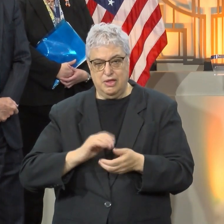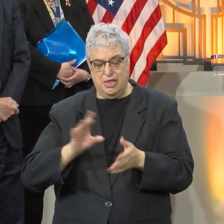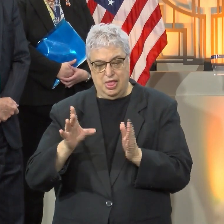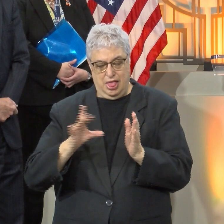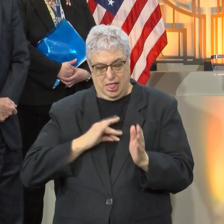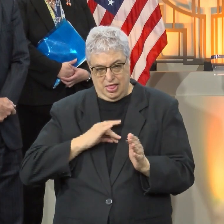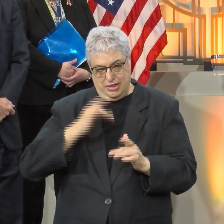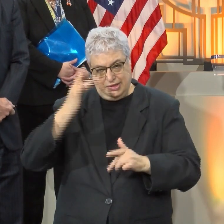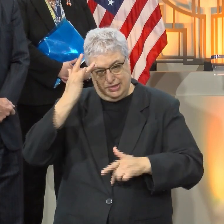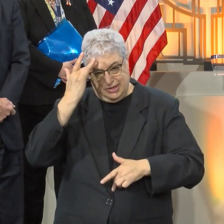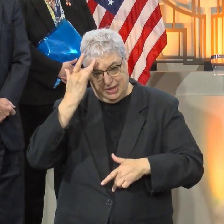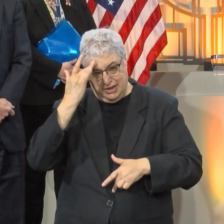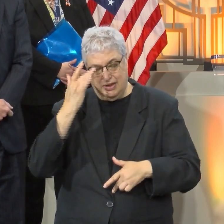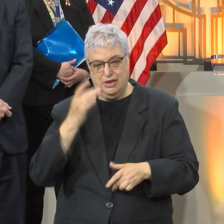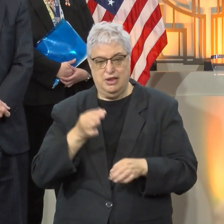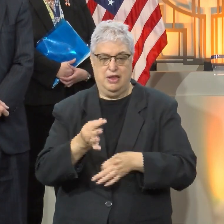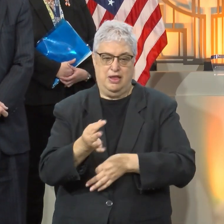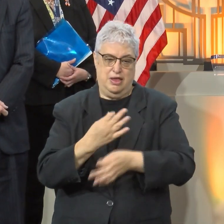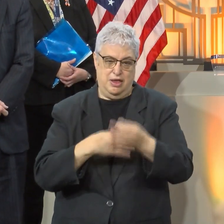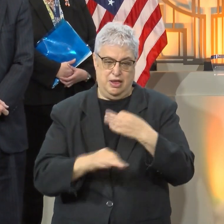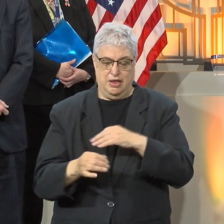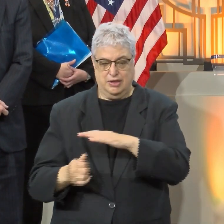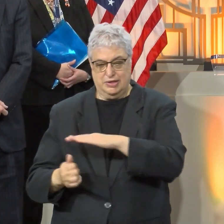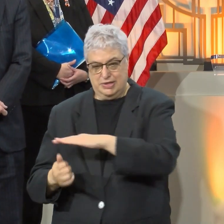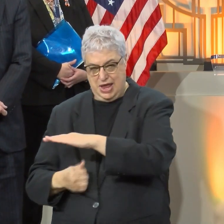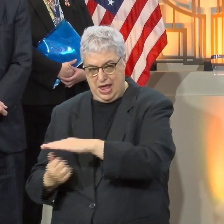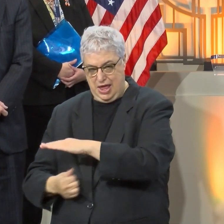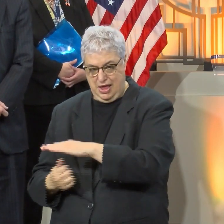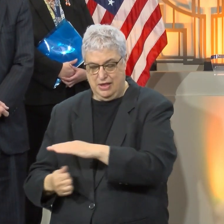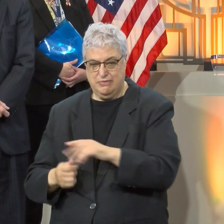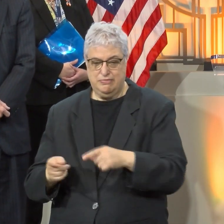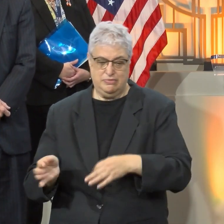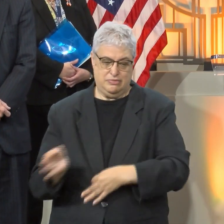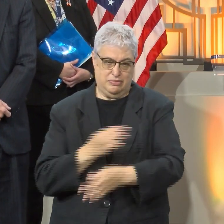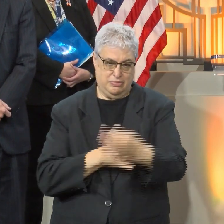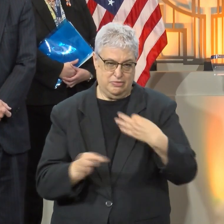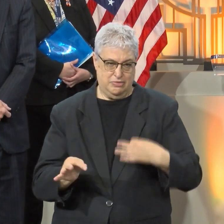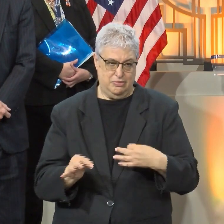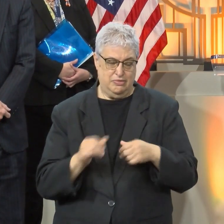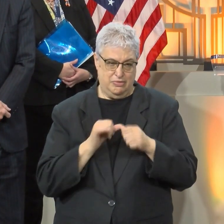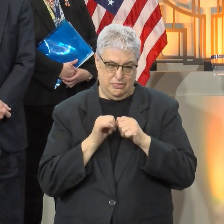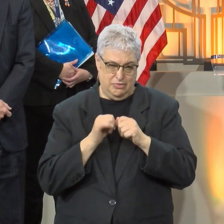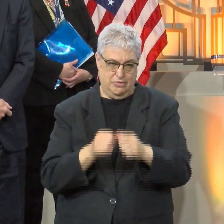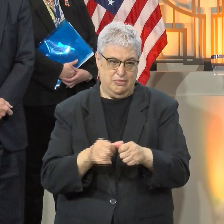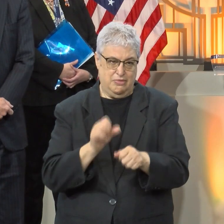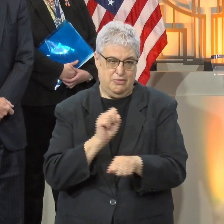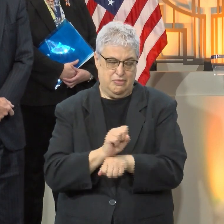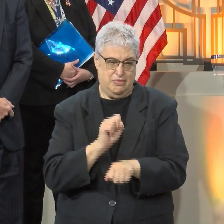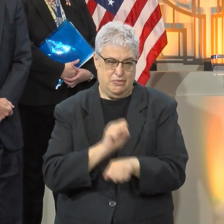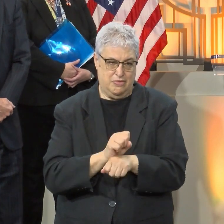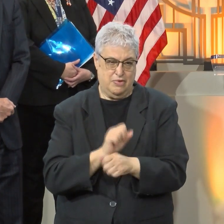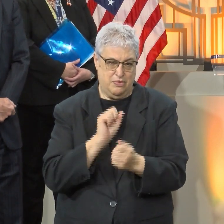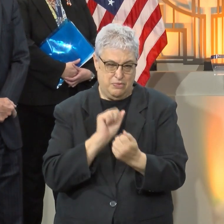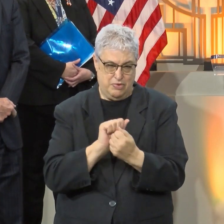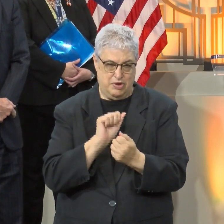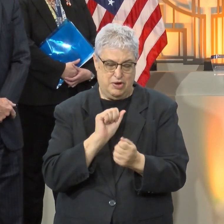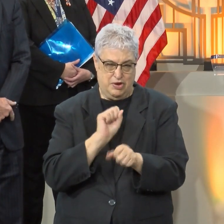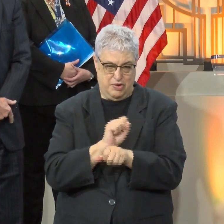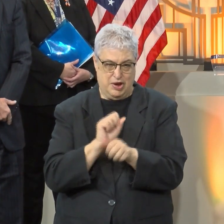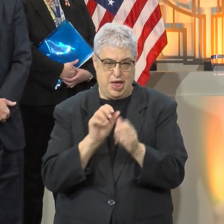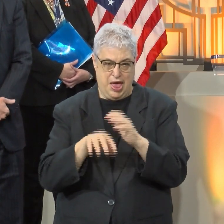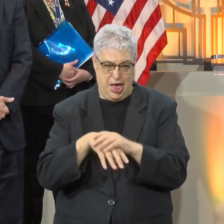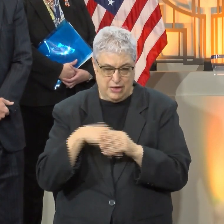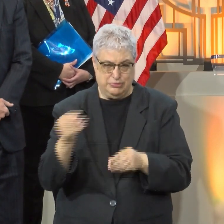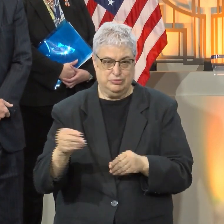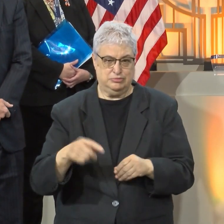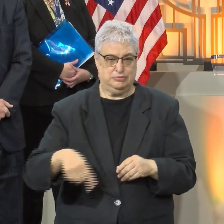the virus and others are having to quarantine, these are the employees that continue to be on the front line. So I would ask that